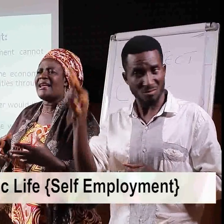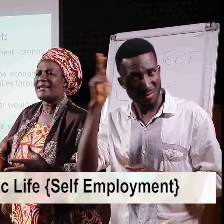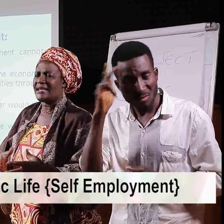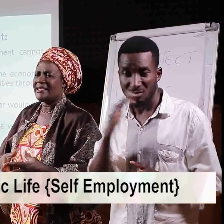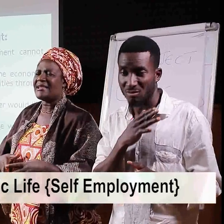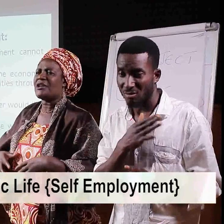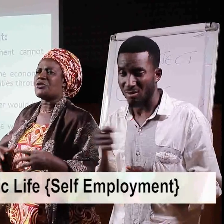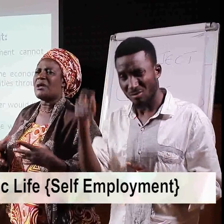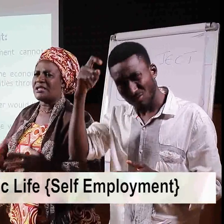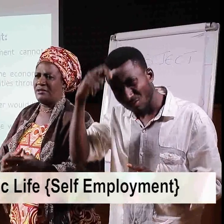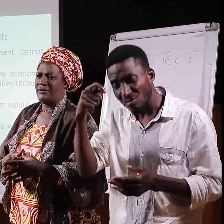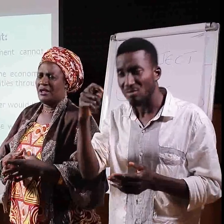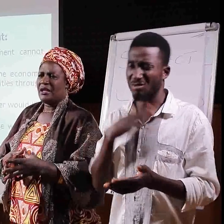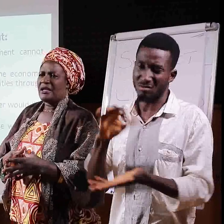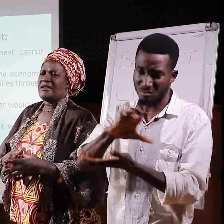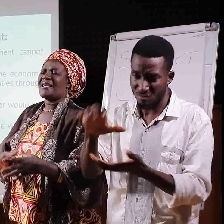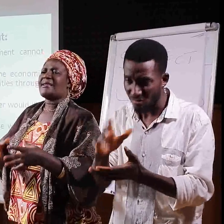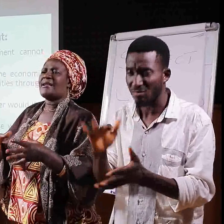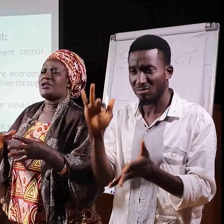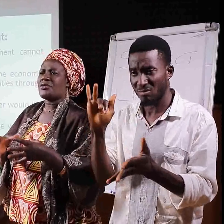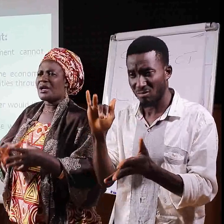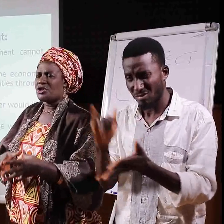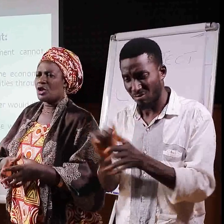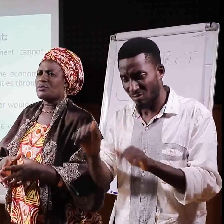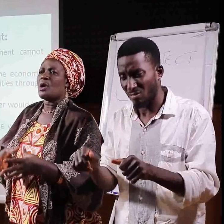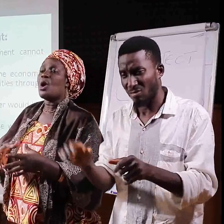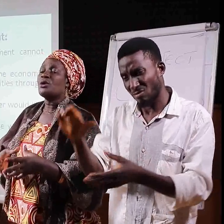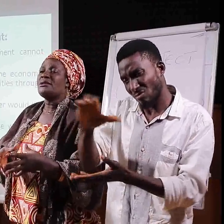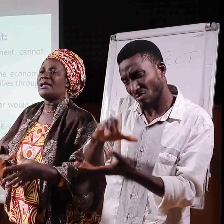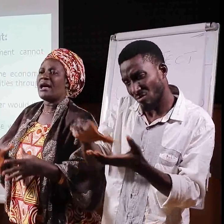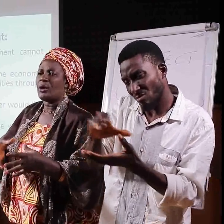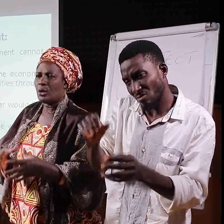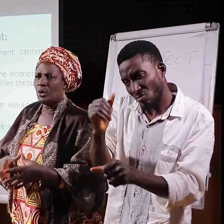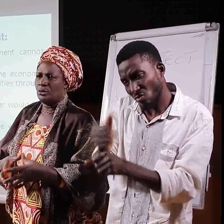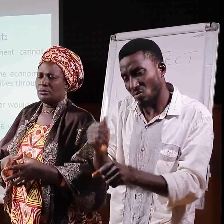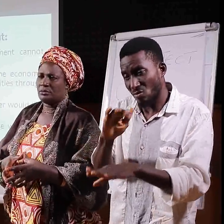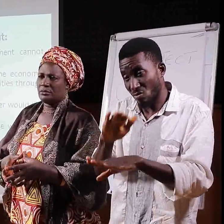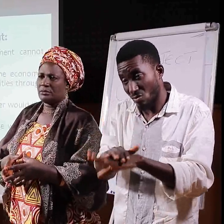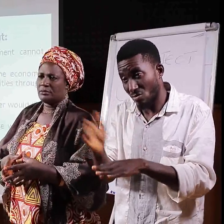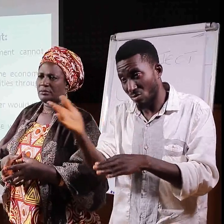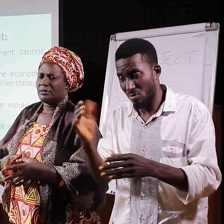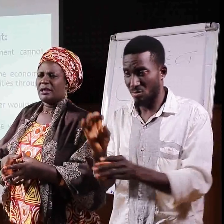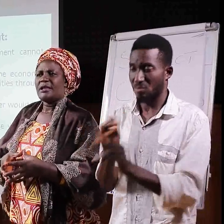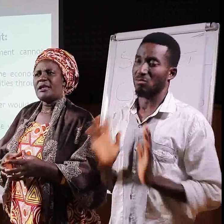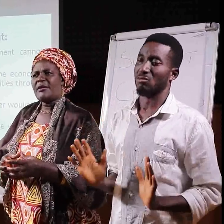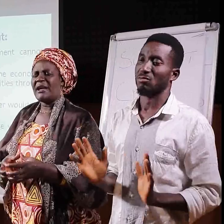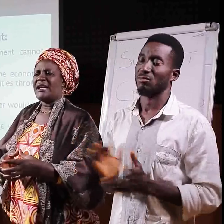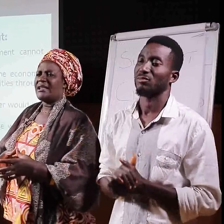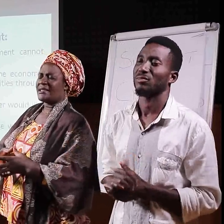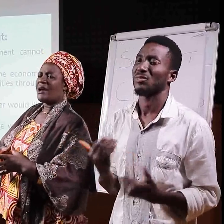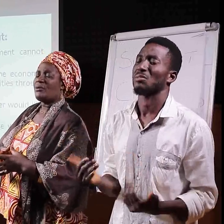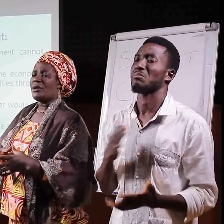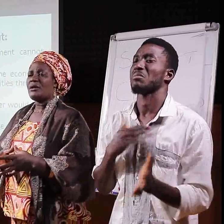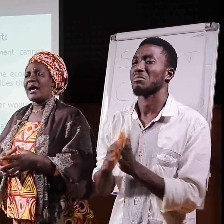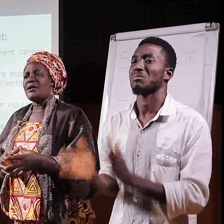are talented, that are creative, that can create jobs on their own. Now, my